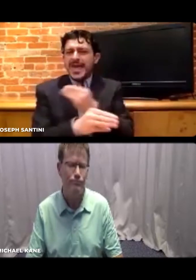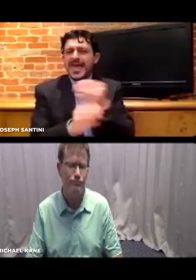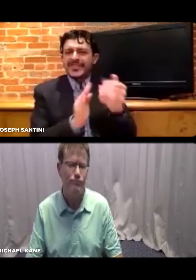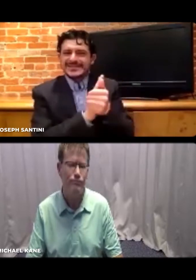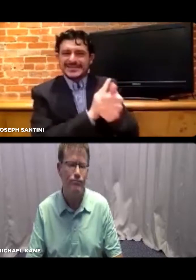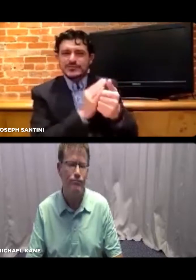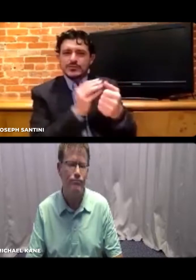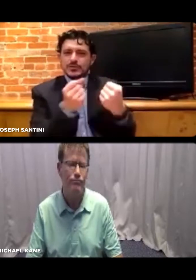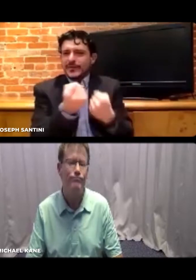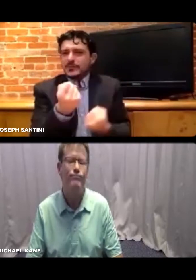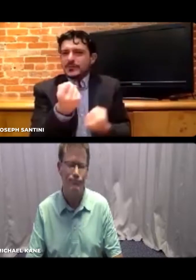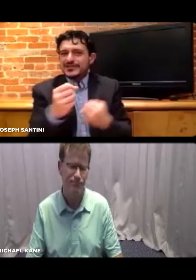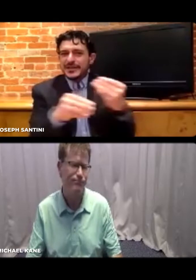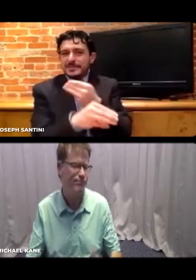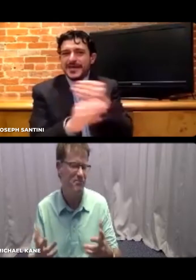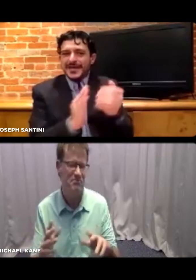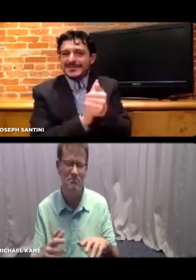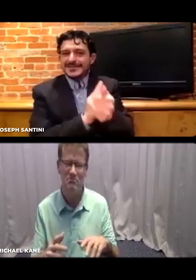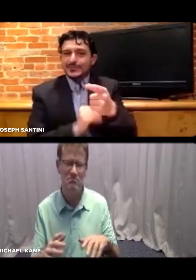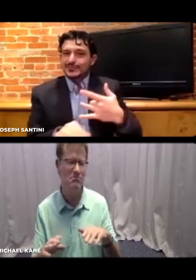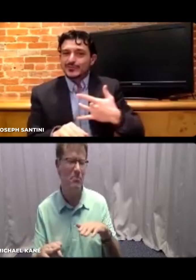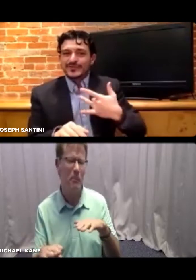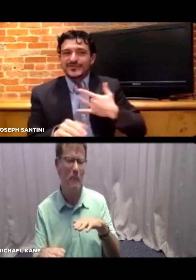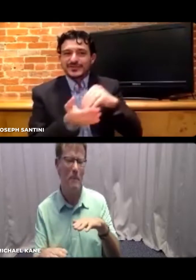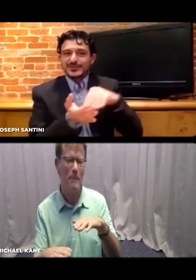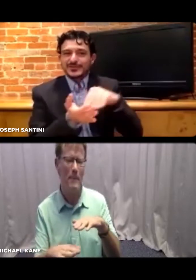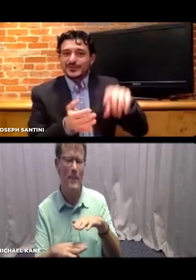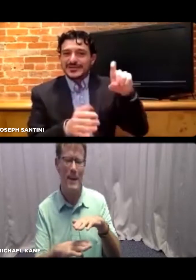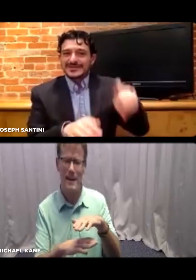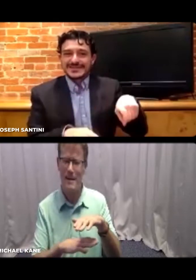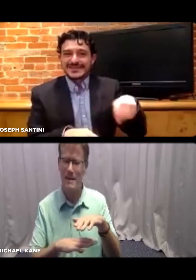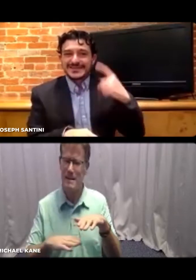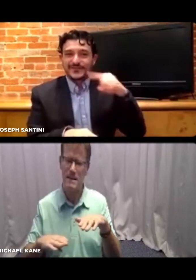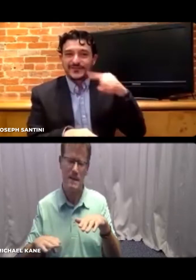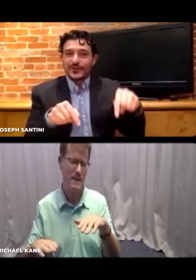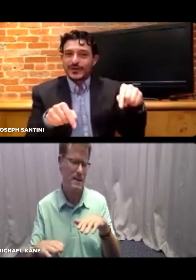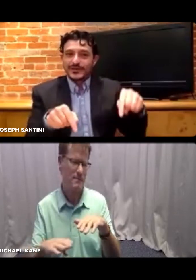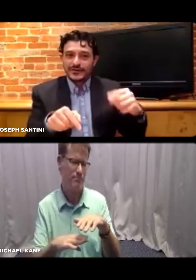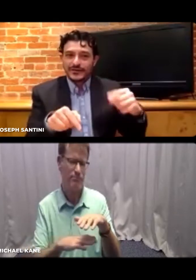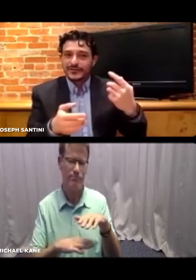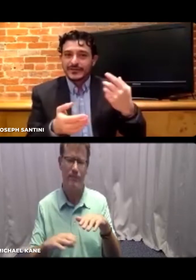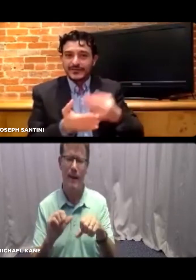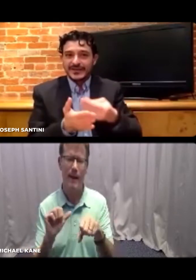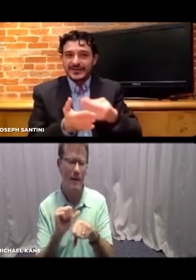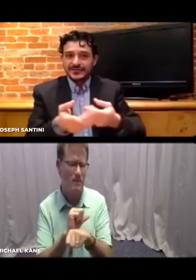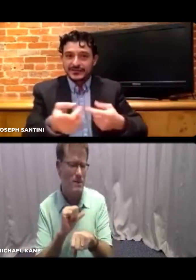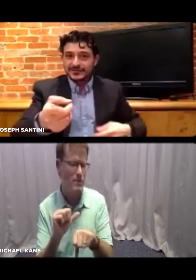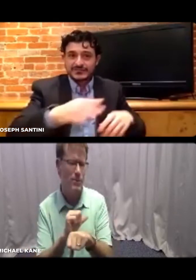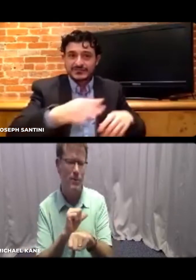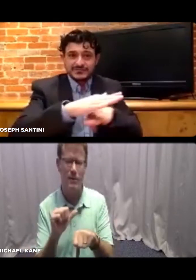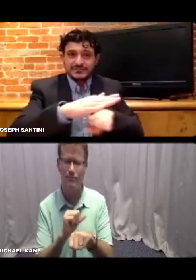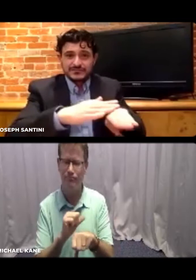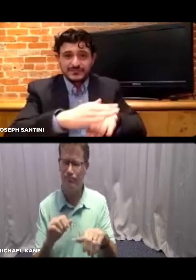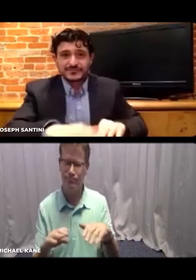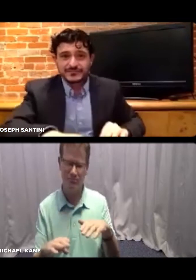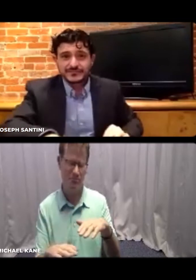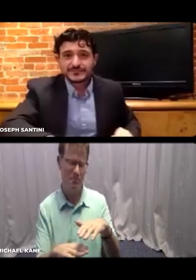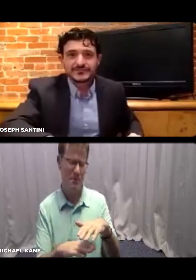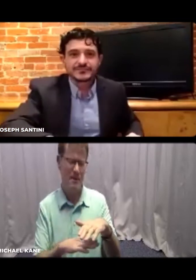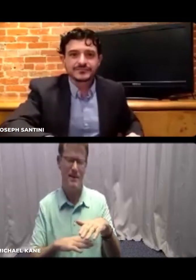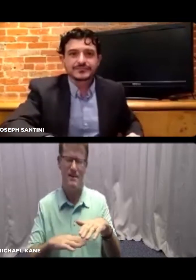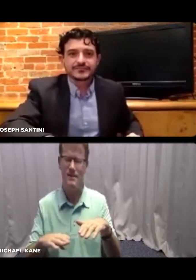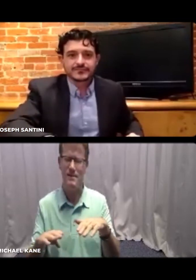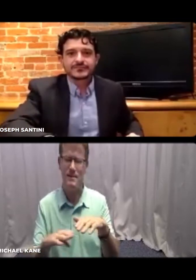type of, or in accounting, what type of mathematical foundation do you need for that? Very basic algebra,